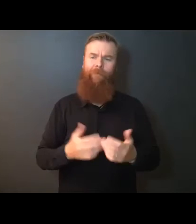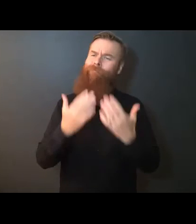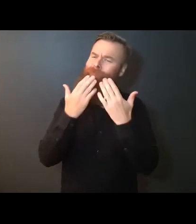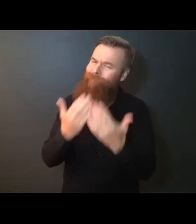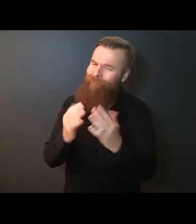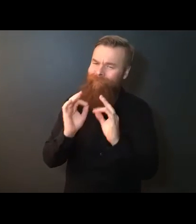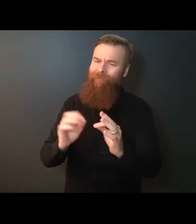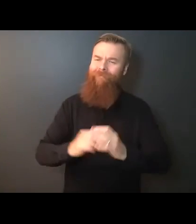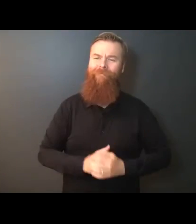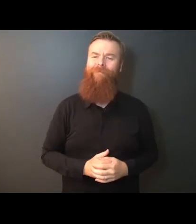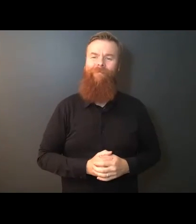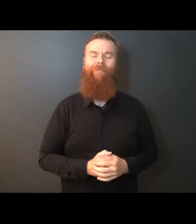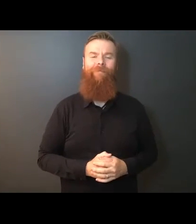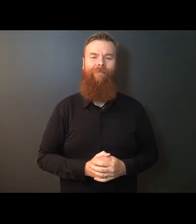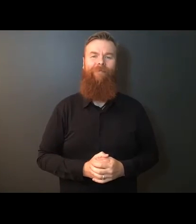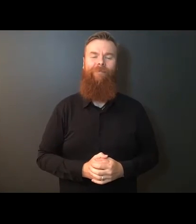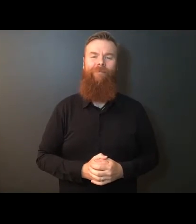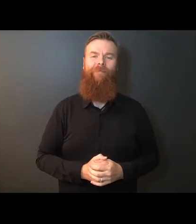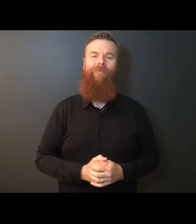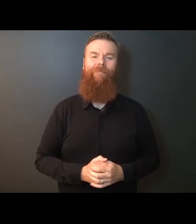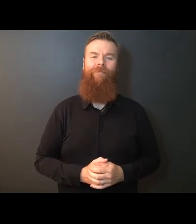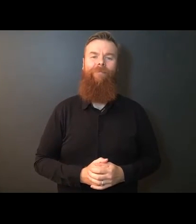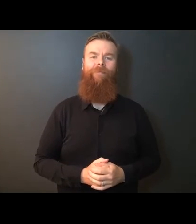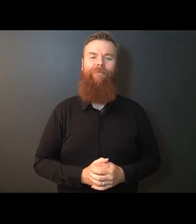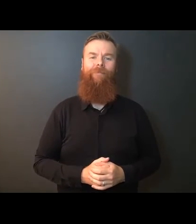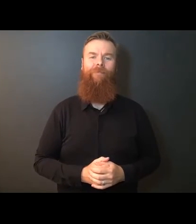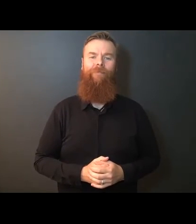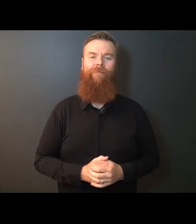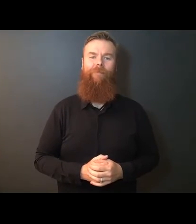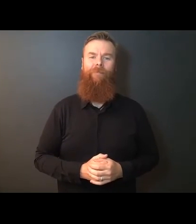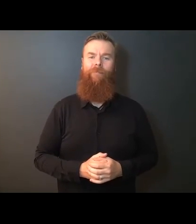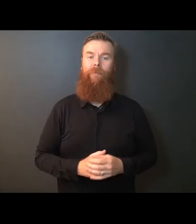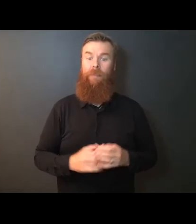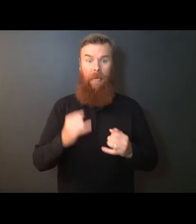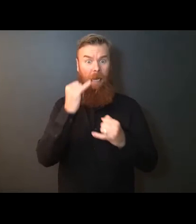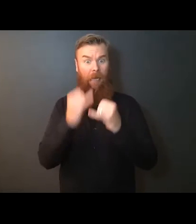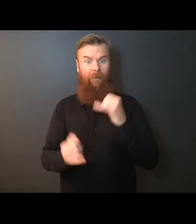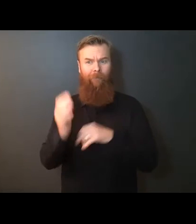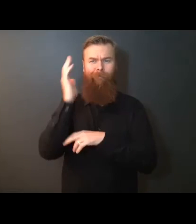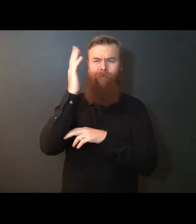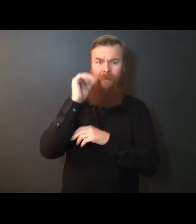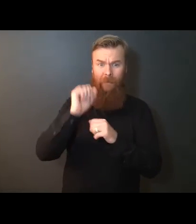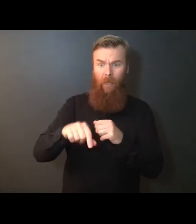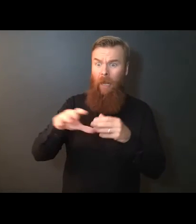And actually, I think that the next speaker would be happy to build on your great recommendations. So I will now give the floor to